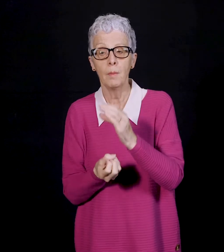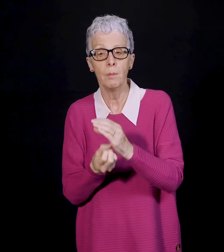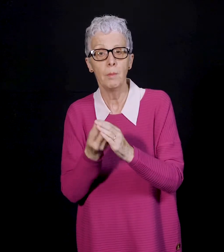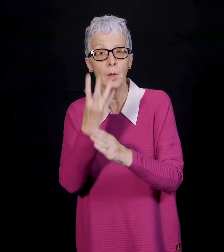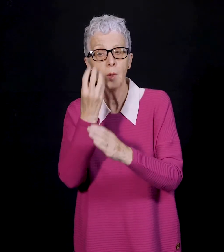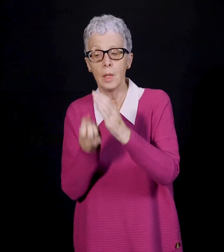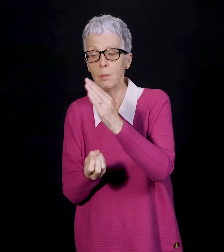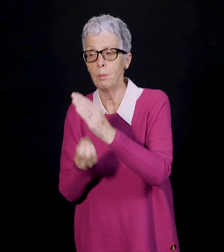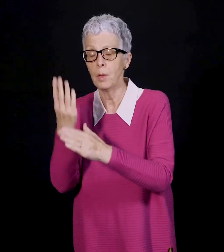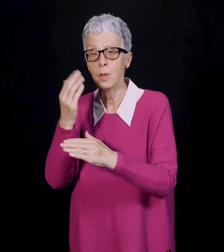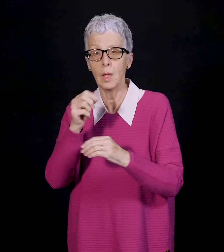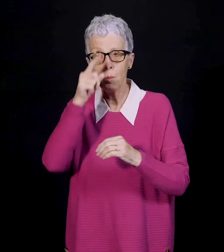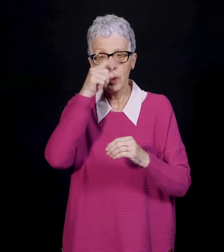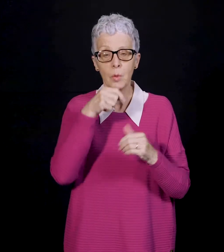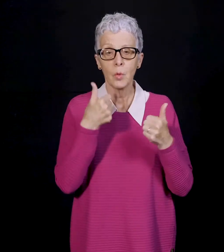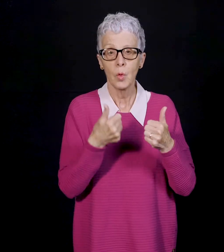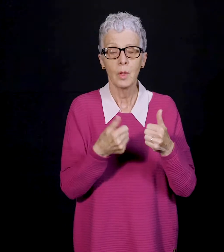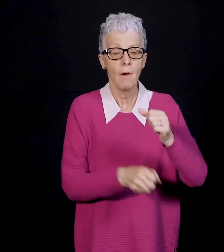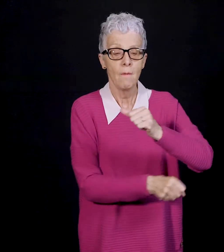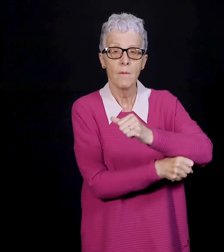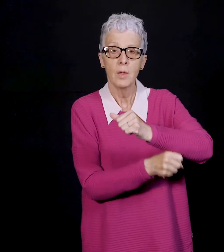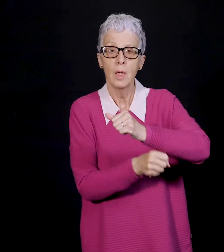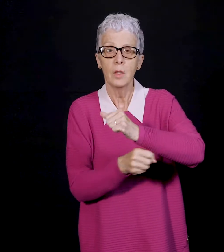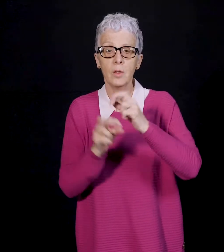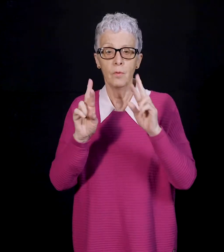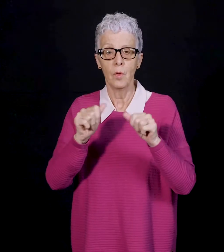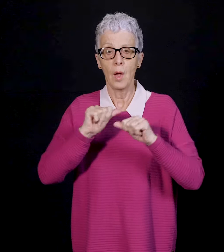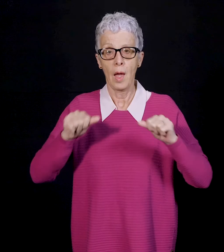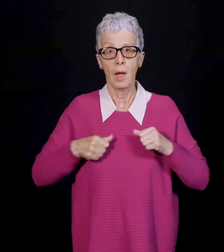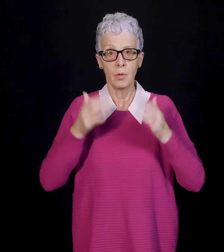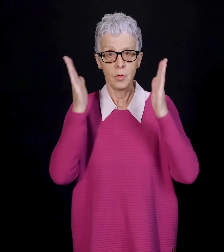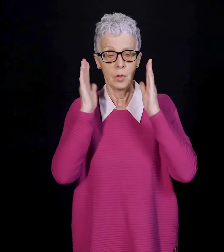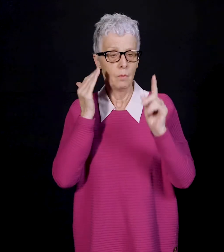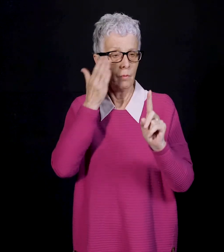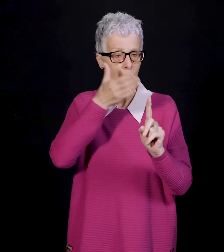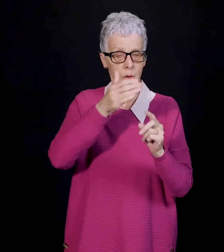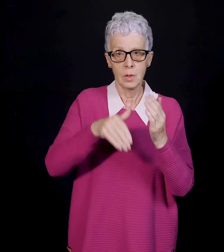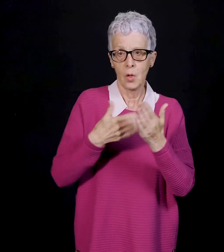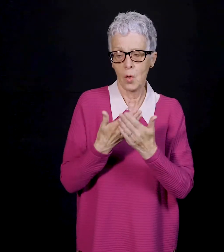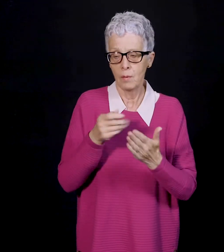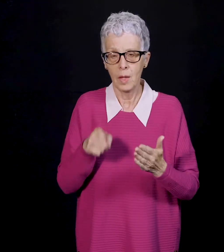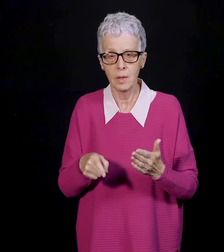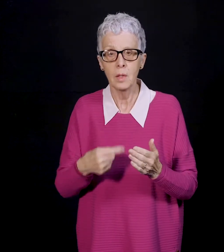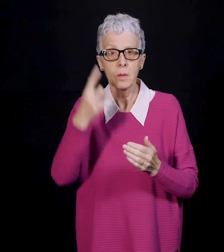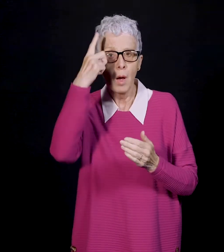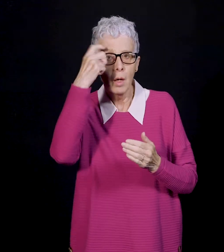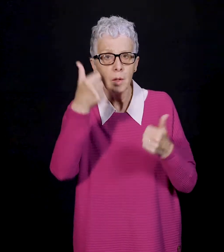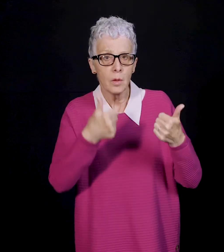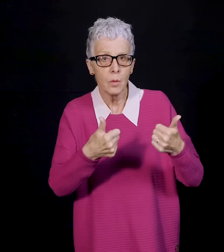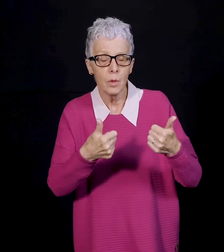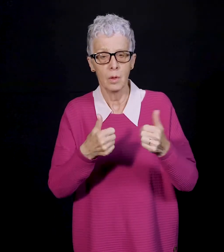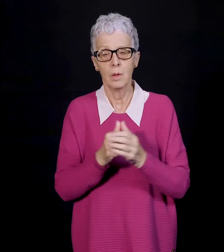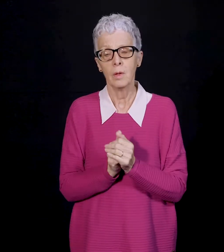really foundational for our church. And it's a really wonderful thing for us to be focused on, and gives us a really sharp set of ideas to